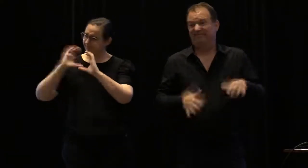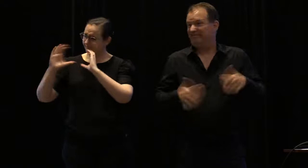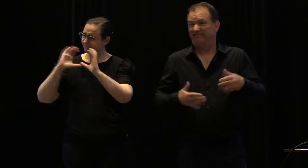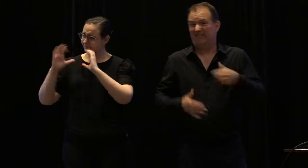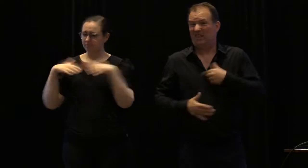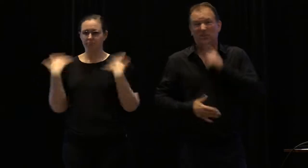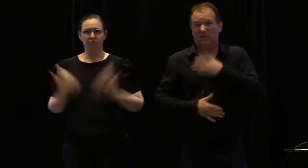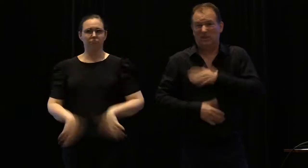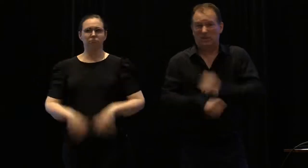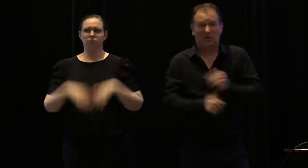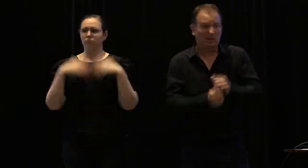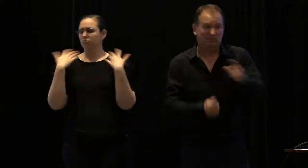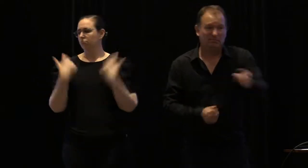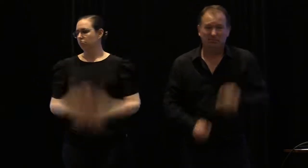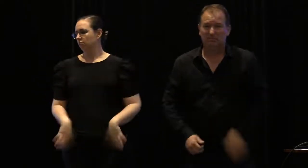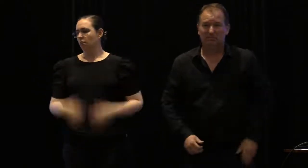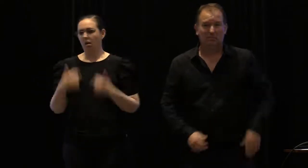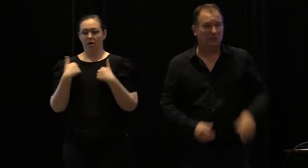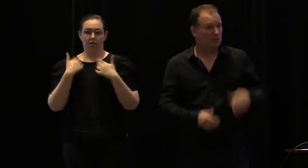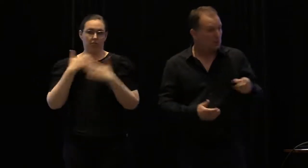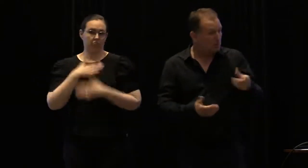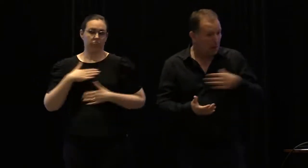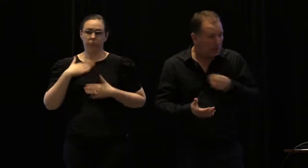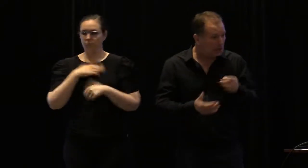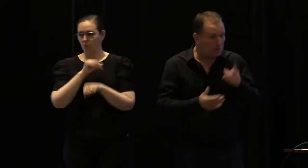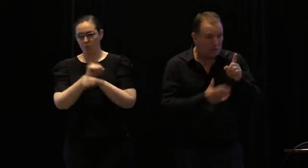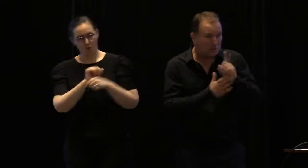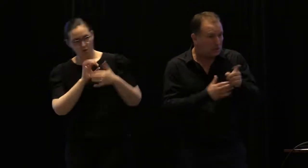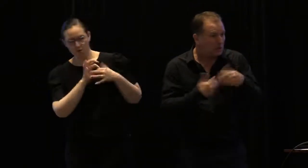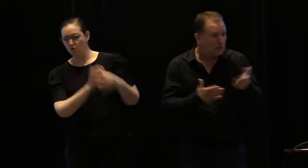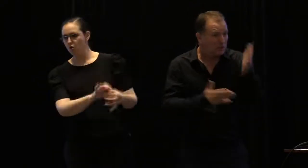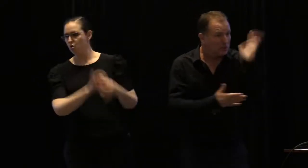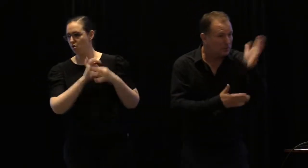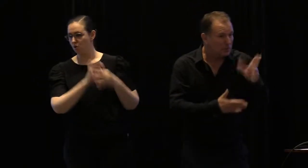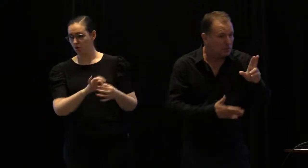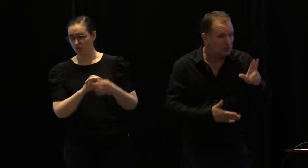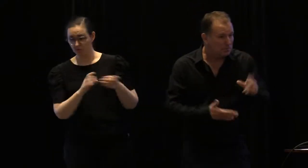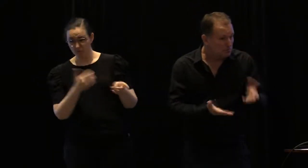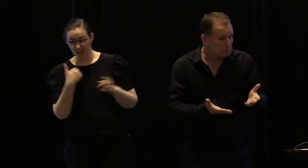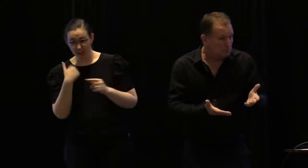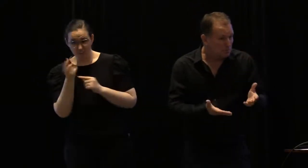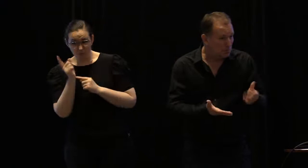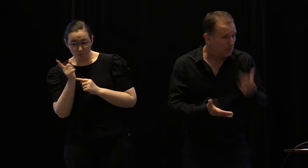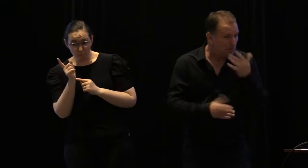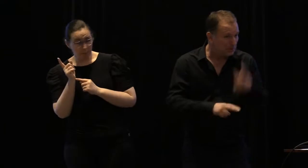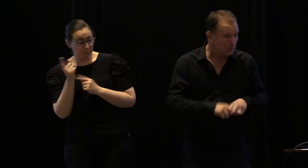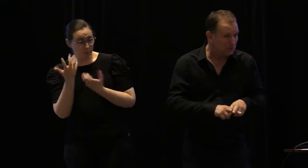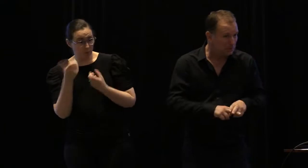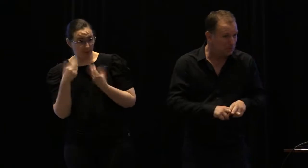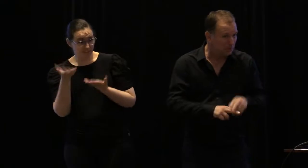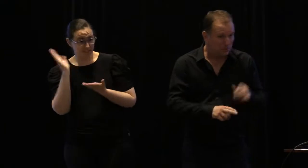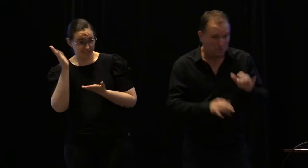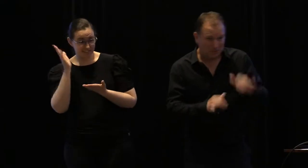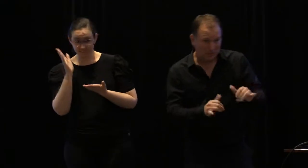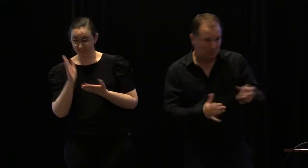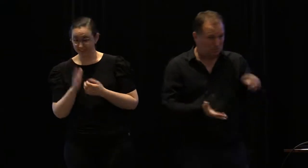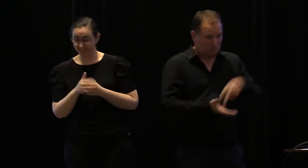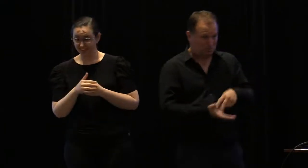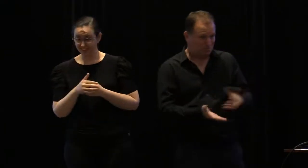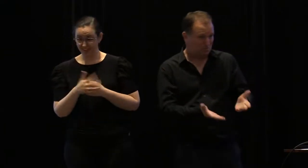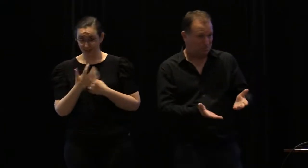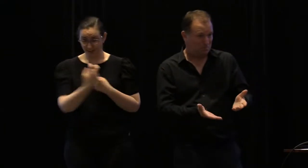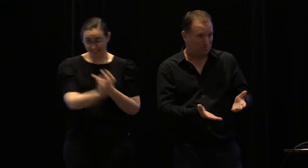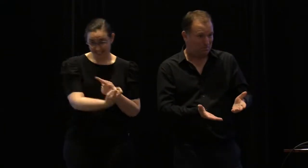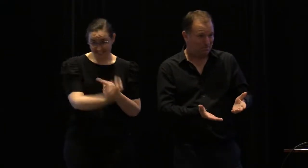to connect, answered emails. I don't think I could have done this without him. I don't know, Sam, if you came prepared to say a few words or just